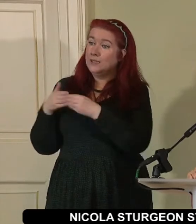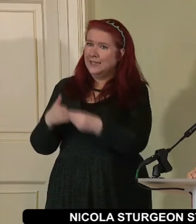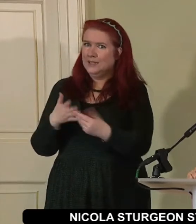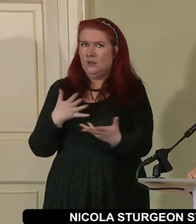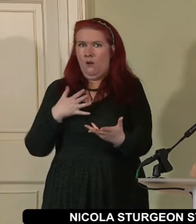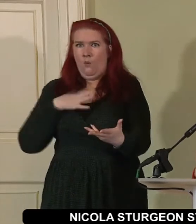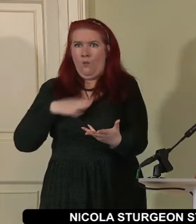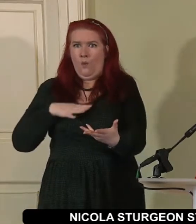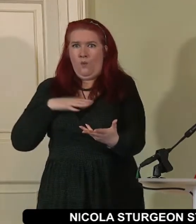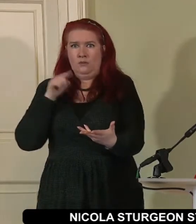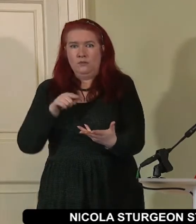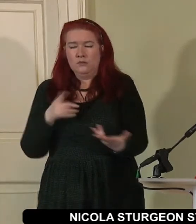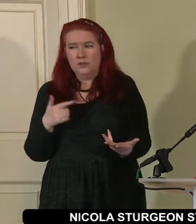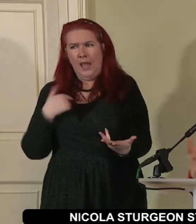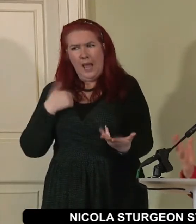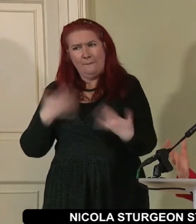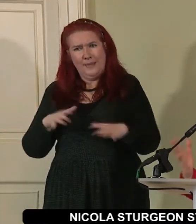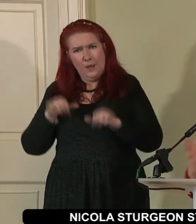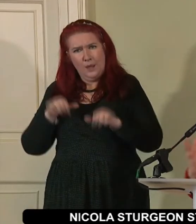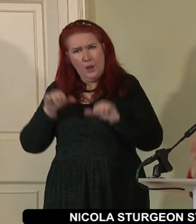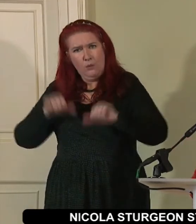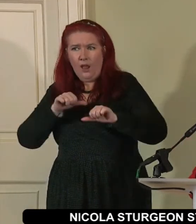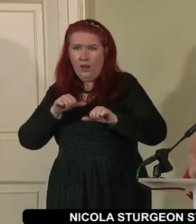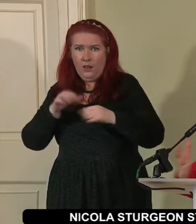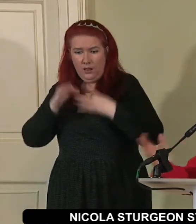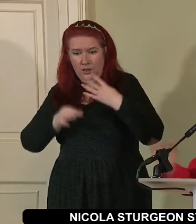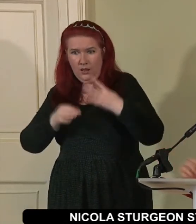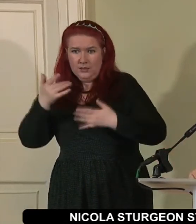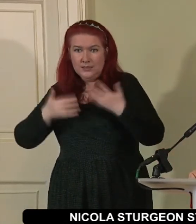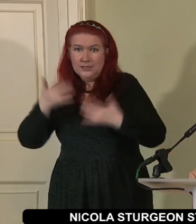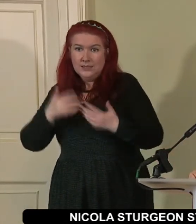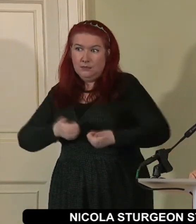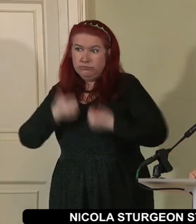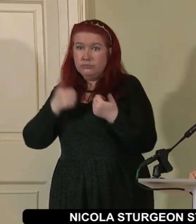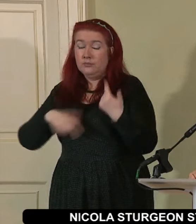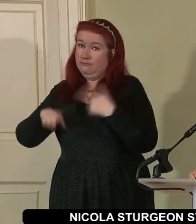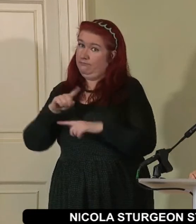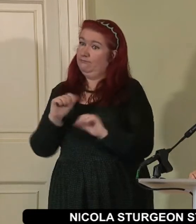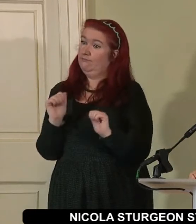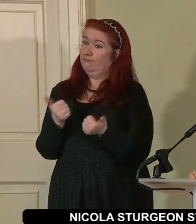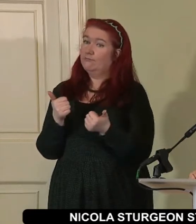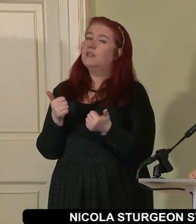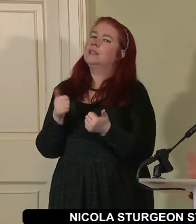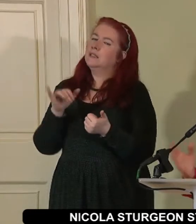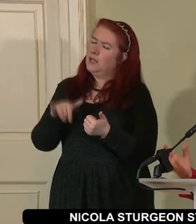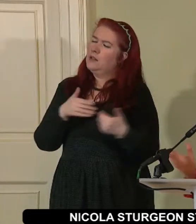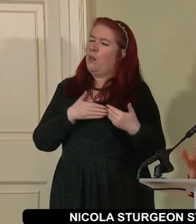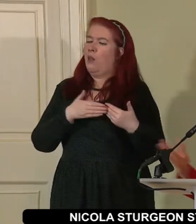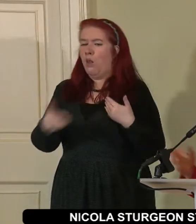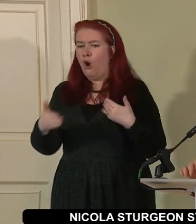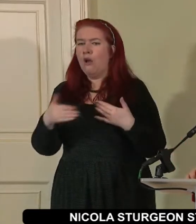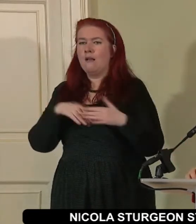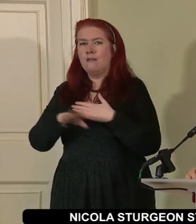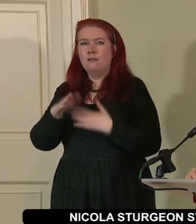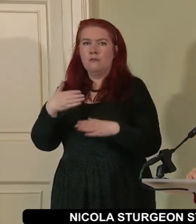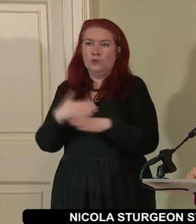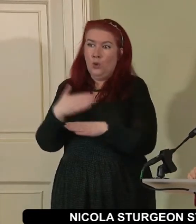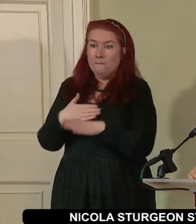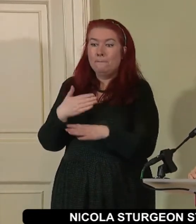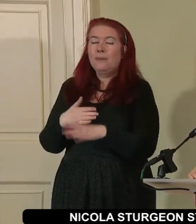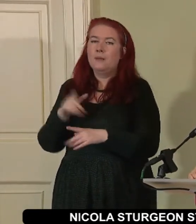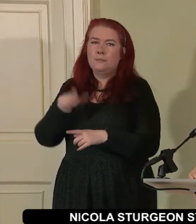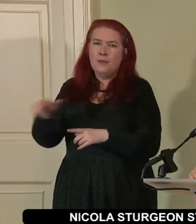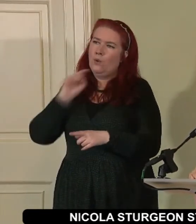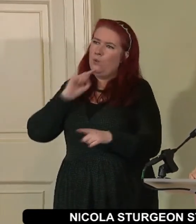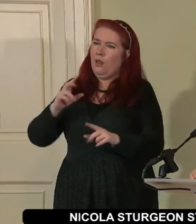for. So, you know, yes, of course, the longer any leader is in office, the more people will find things to disagree with